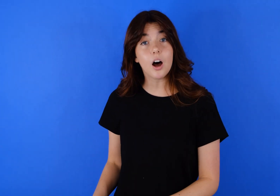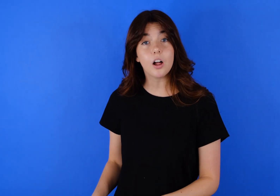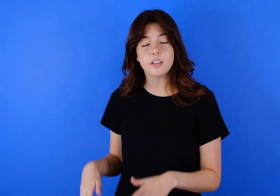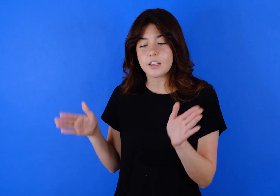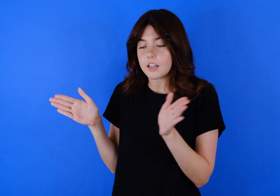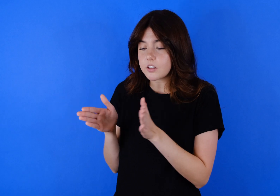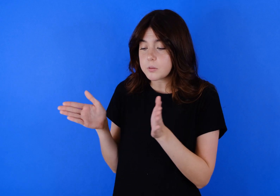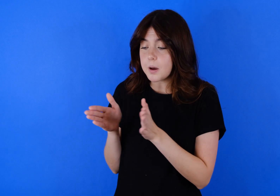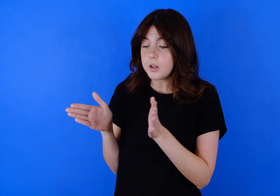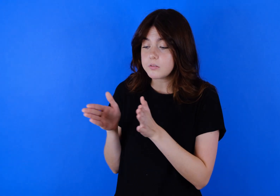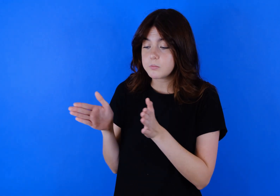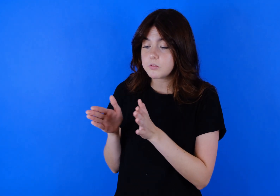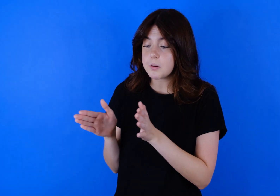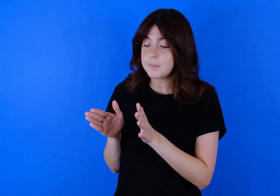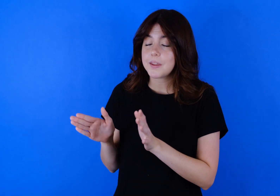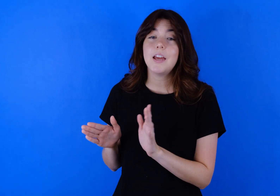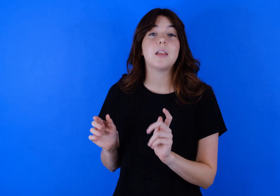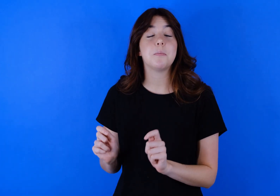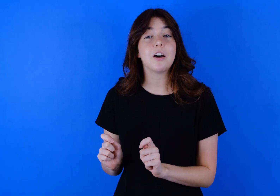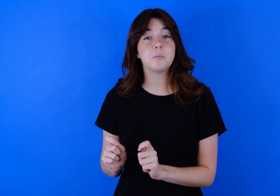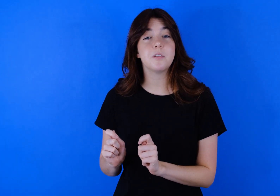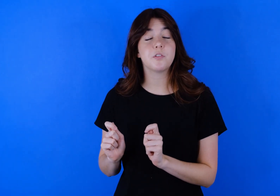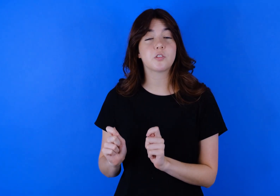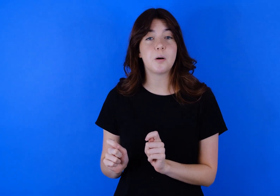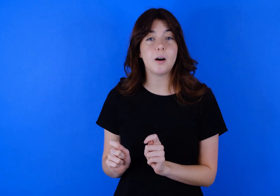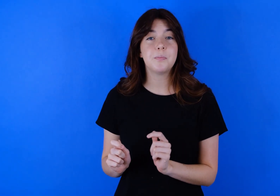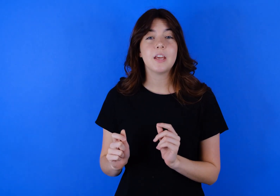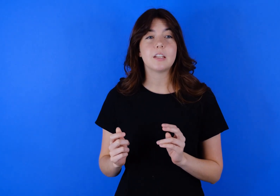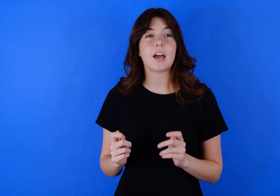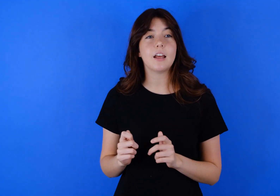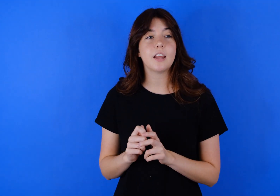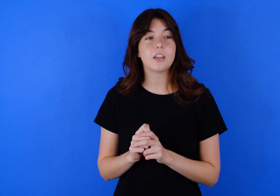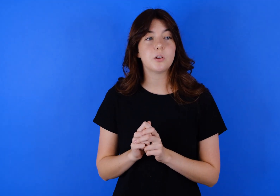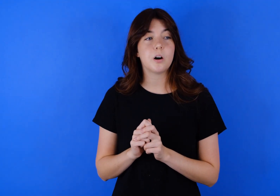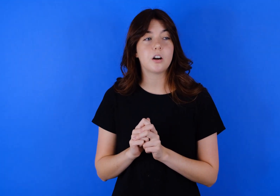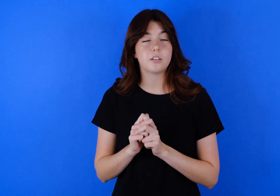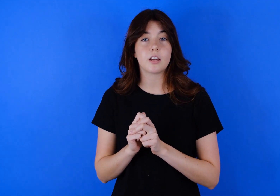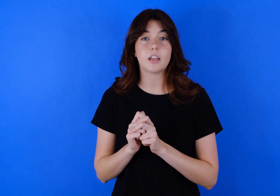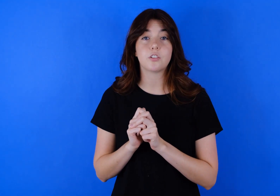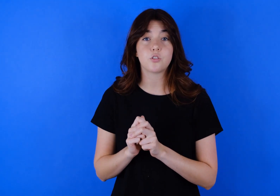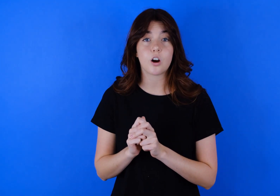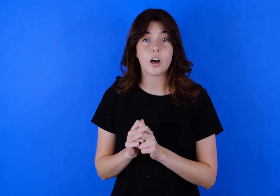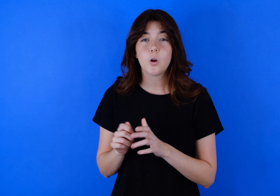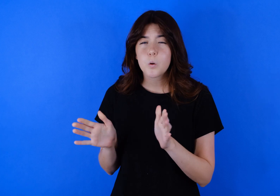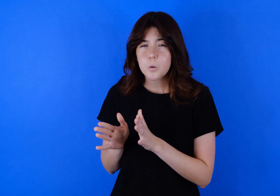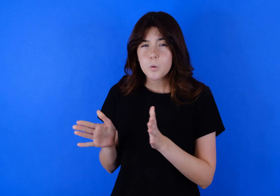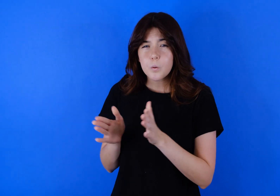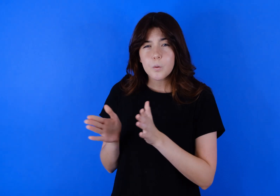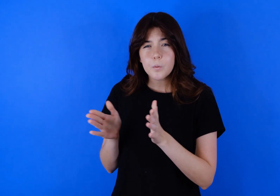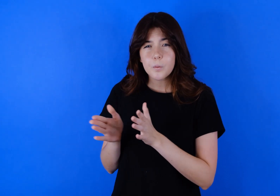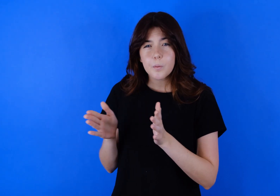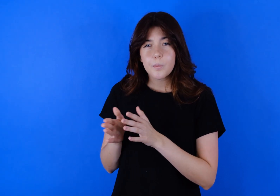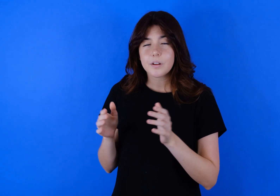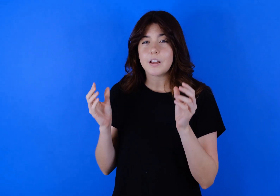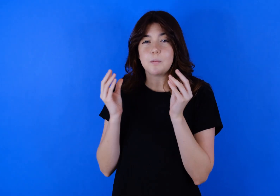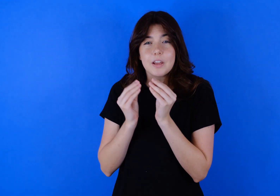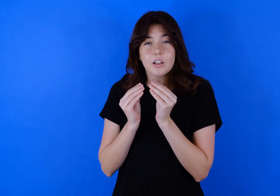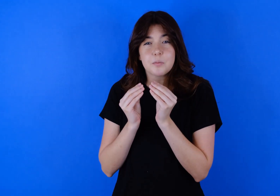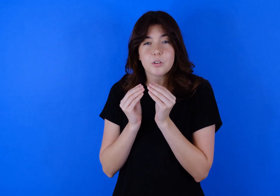Small is like this. Small, small. And the mouth movement for small, it's kind of like you are sucking a straw. And you make your lips really